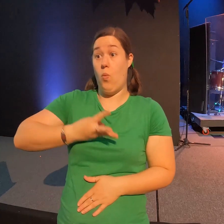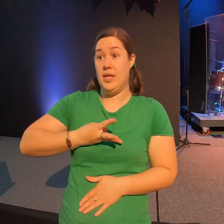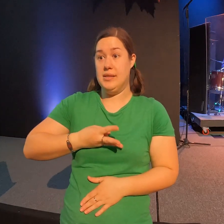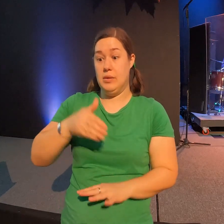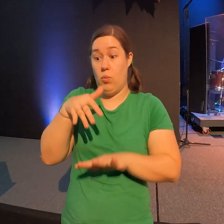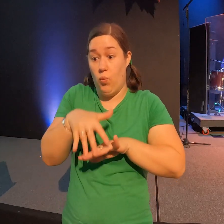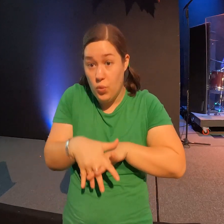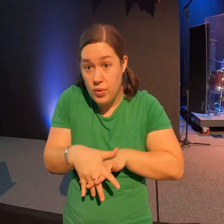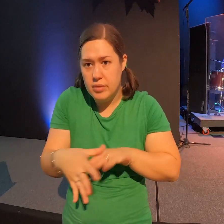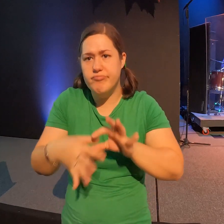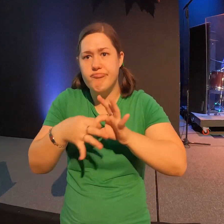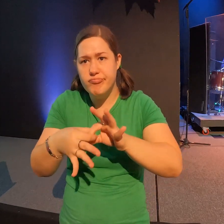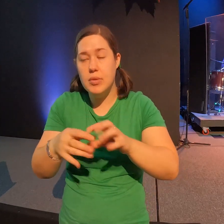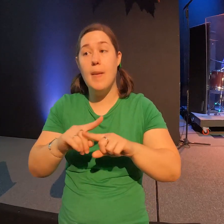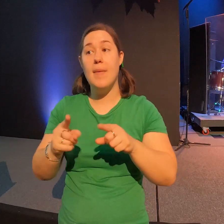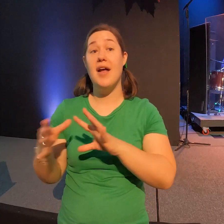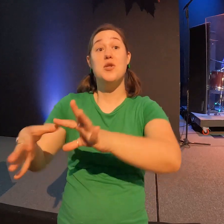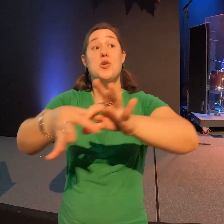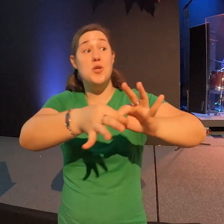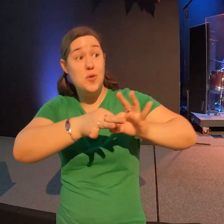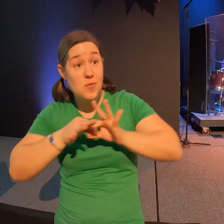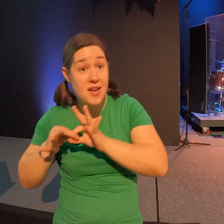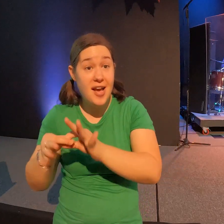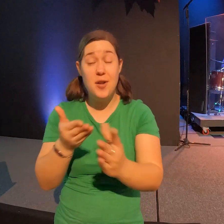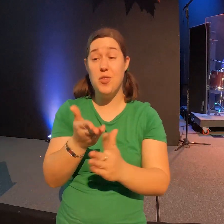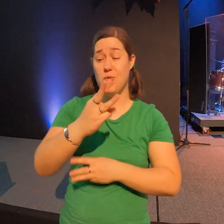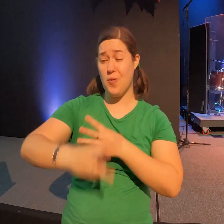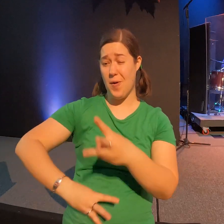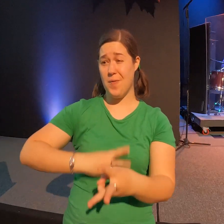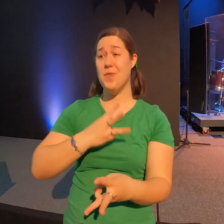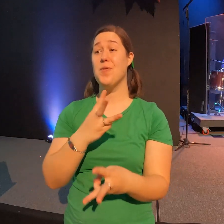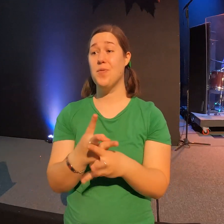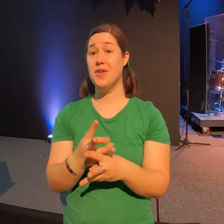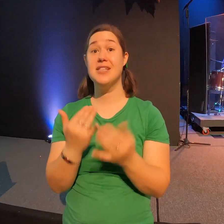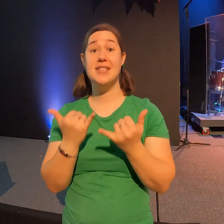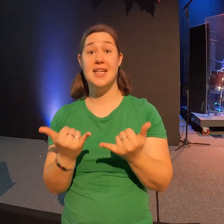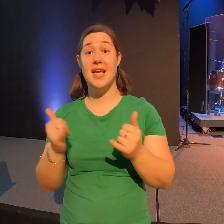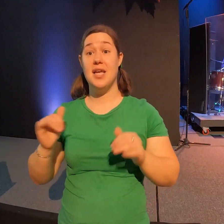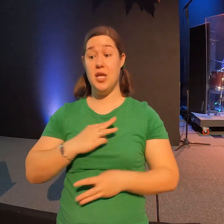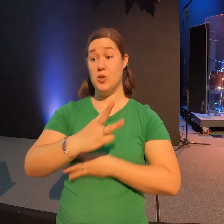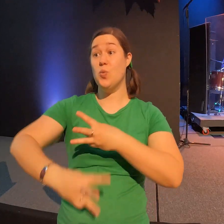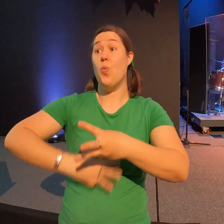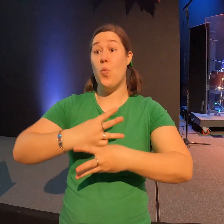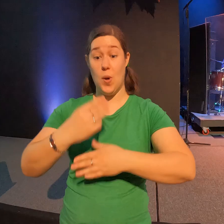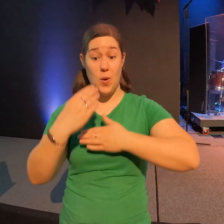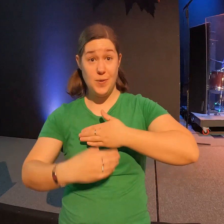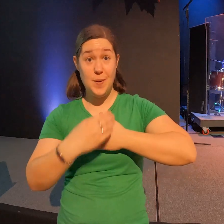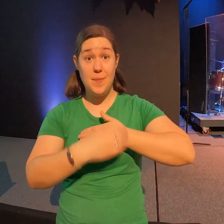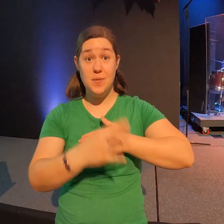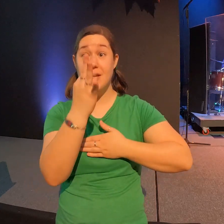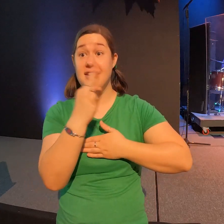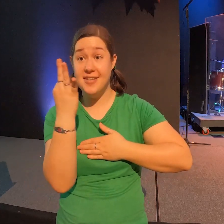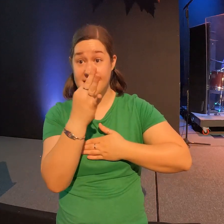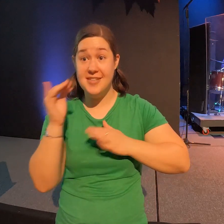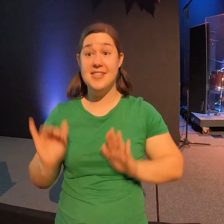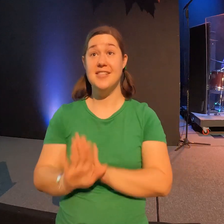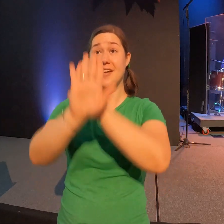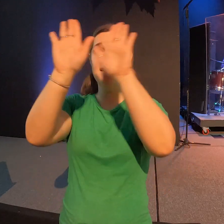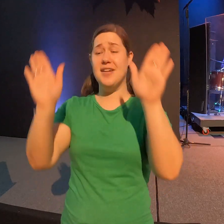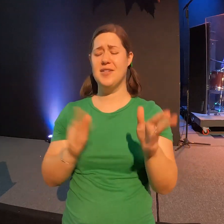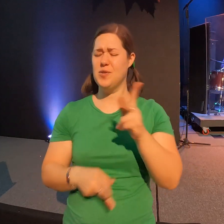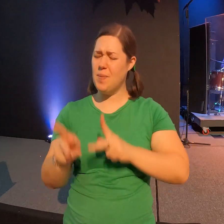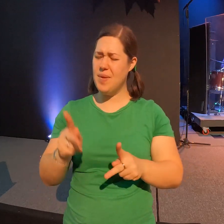the world, around the globe, because today's World Communion Sunday. People all over the world are doing what we are doing this